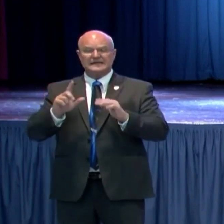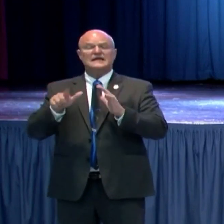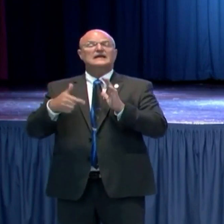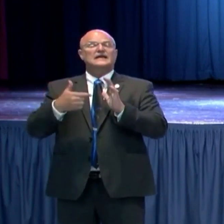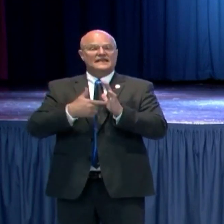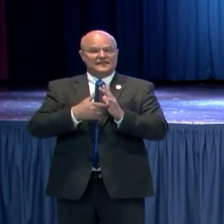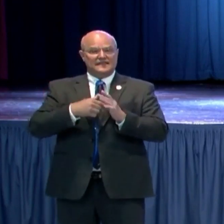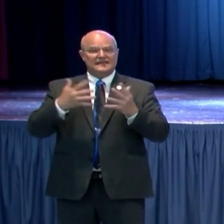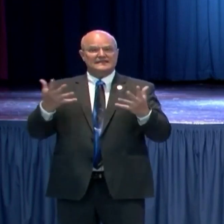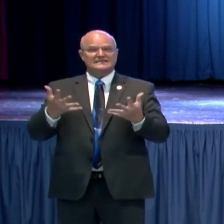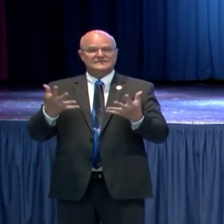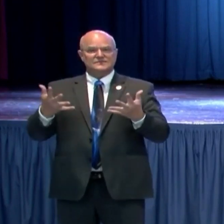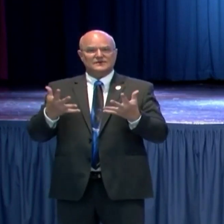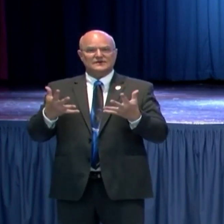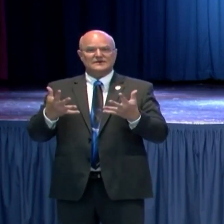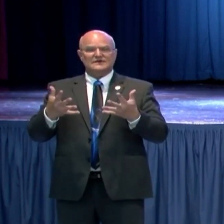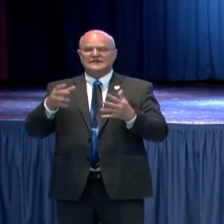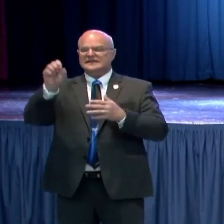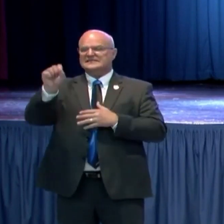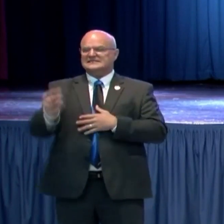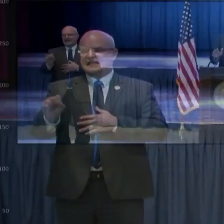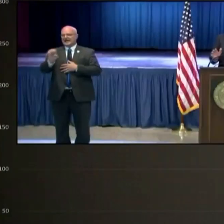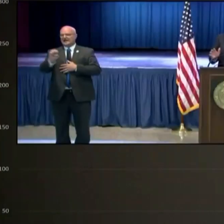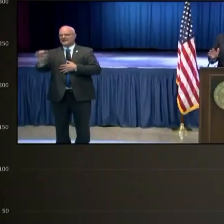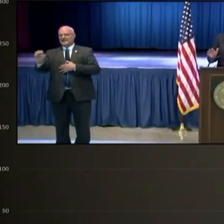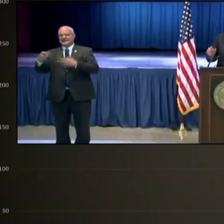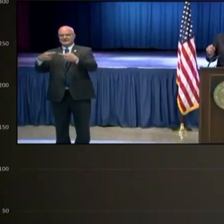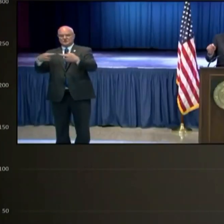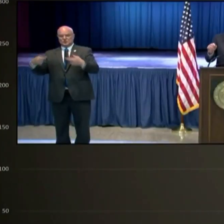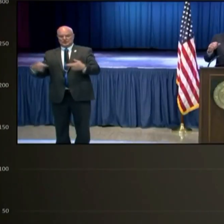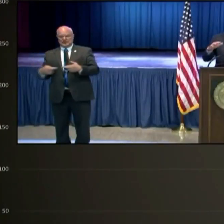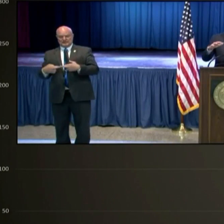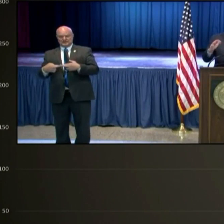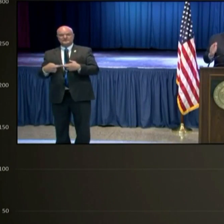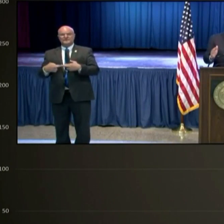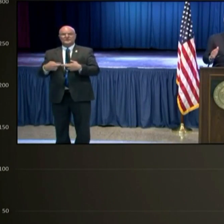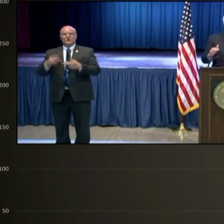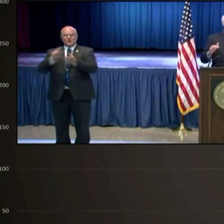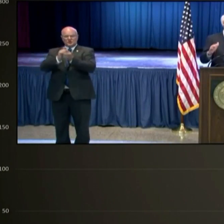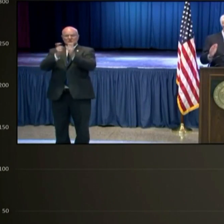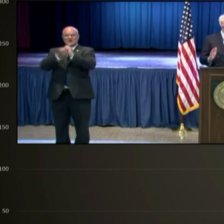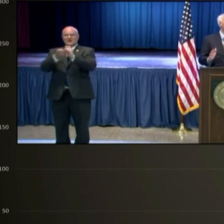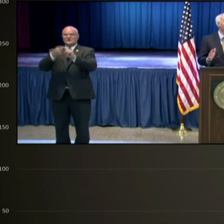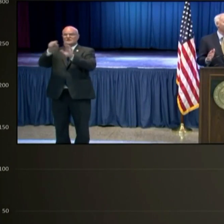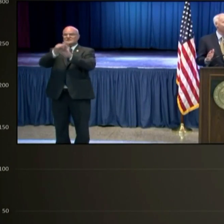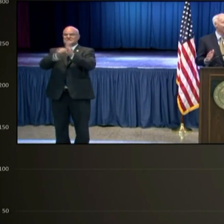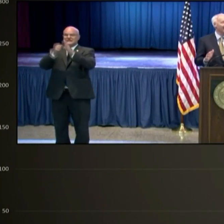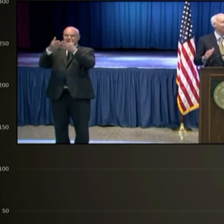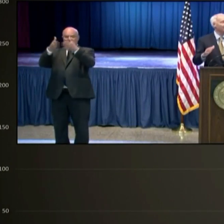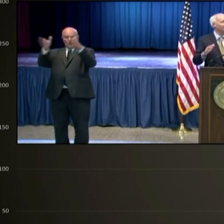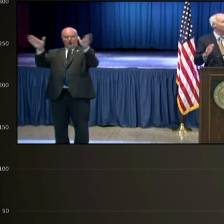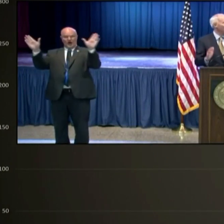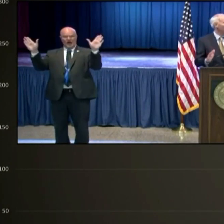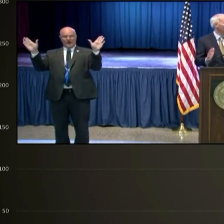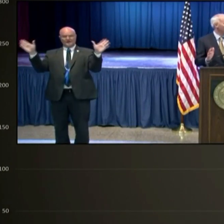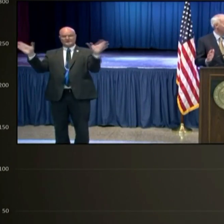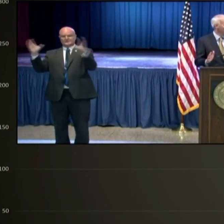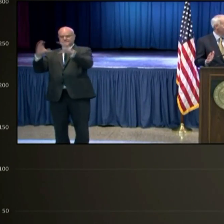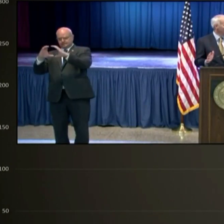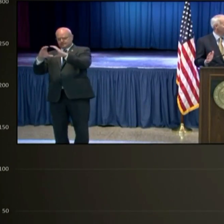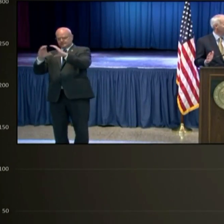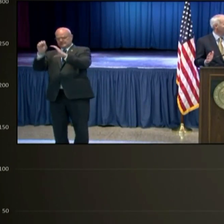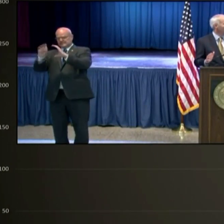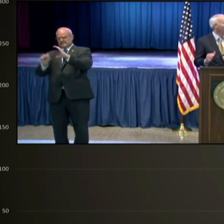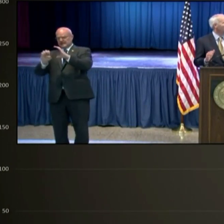this is just the southeast region. So we're changing from a statewide graph to a